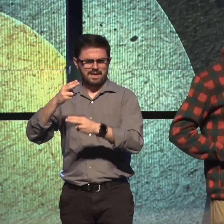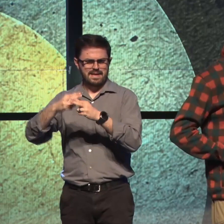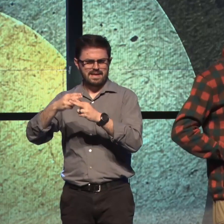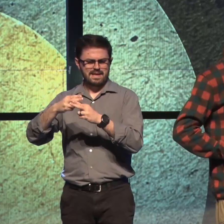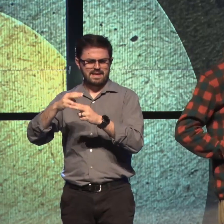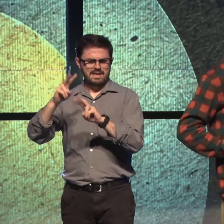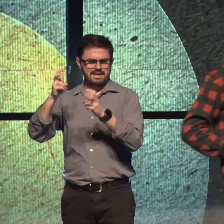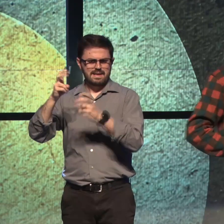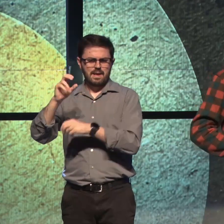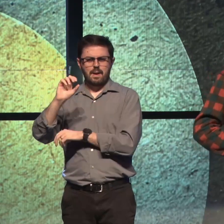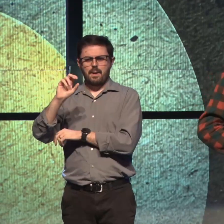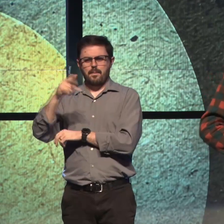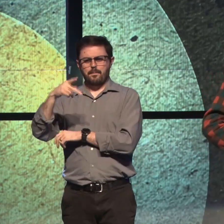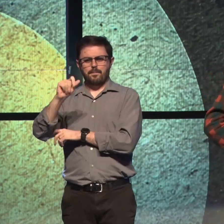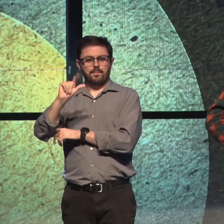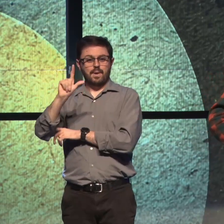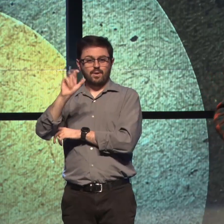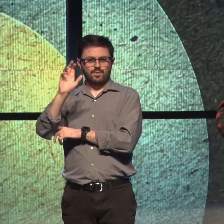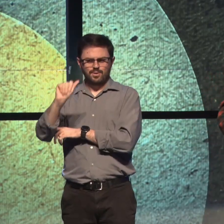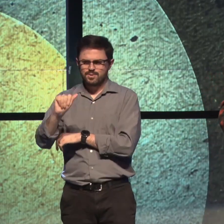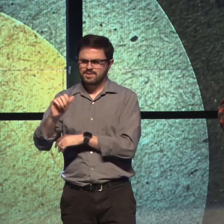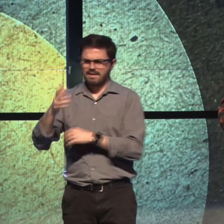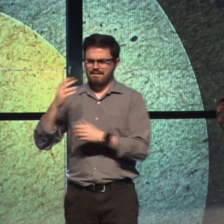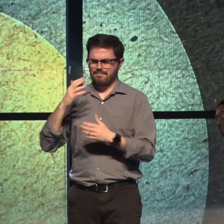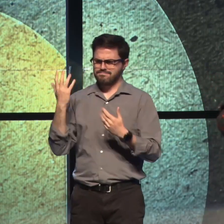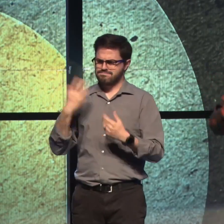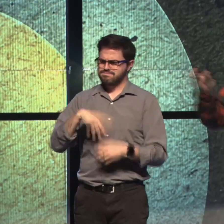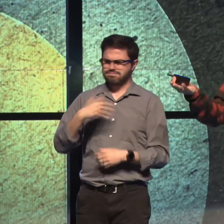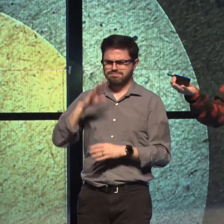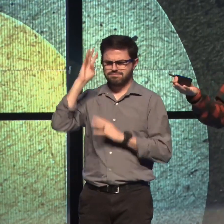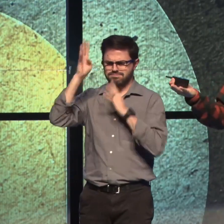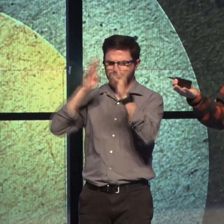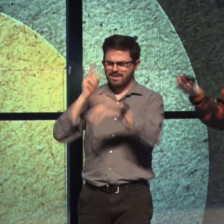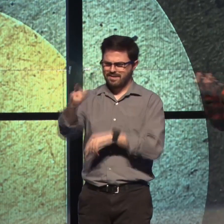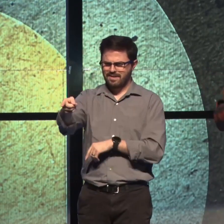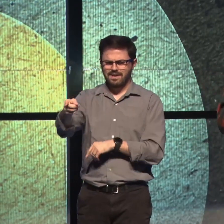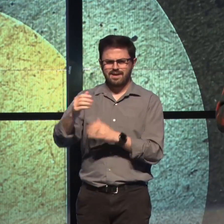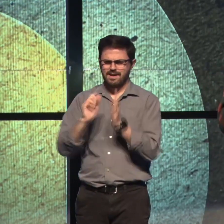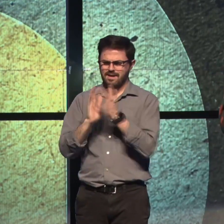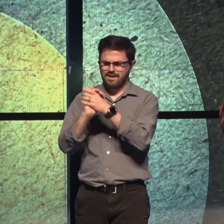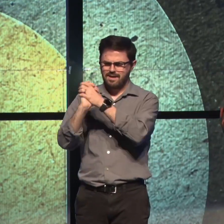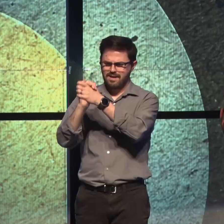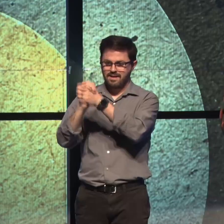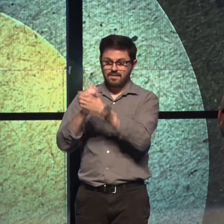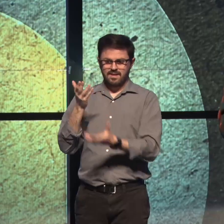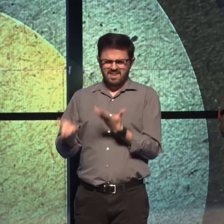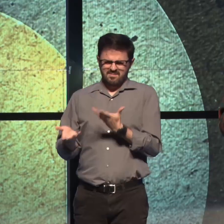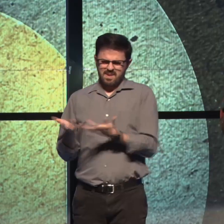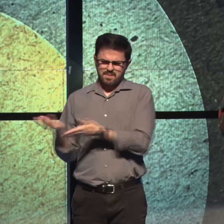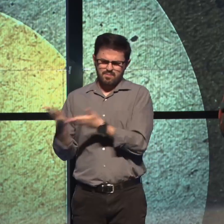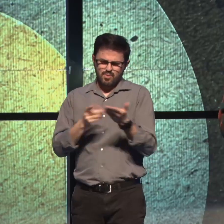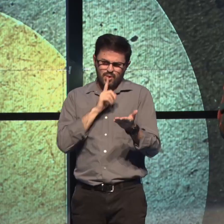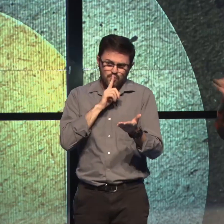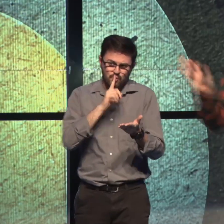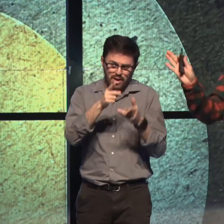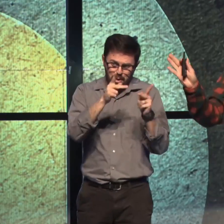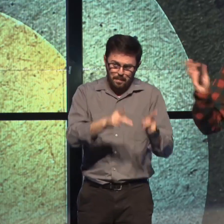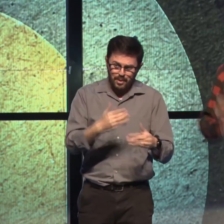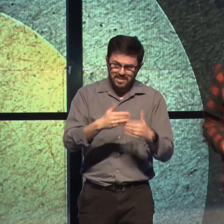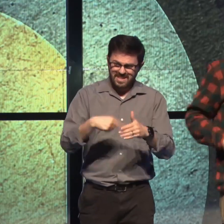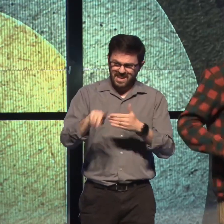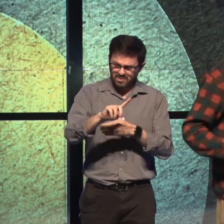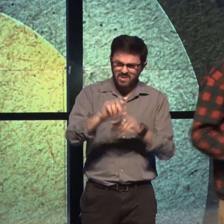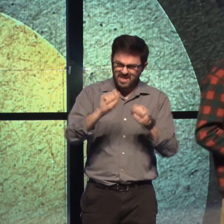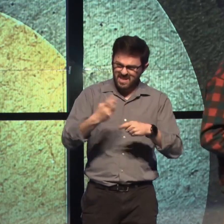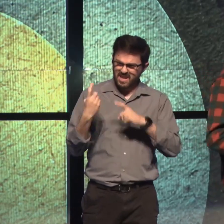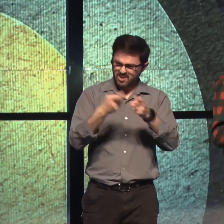tags. So that's the kind of creativity we're talking about. So, I mean, maybe bring a flesh and body person next week to church who could give in the offering. Just